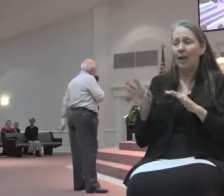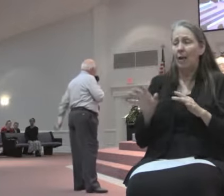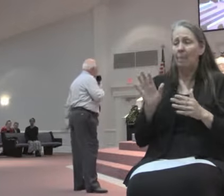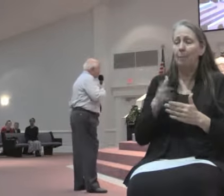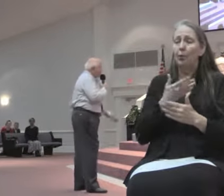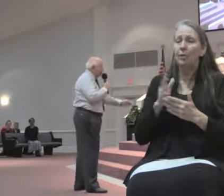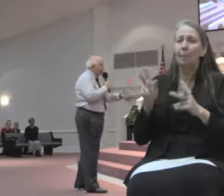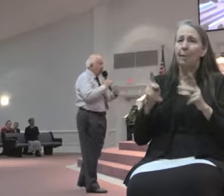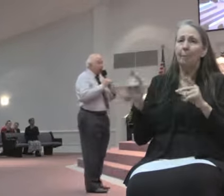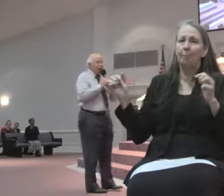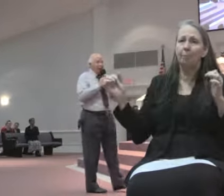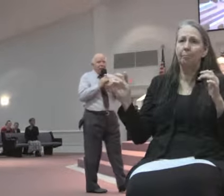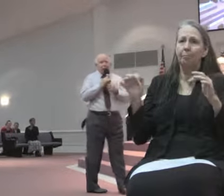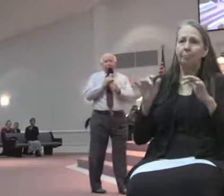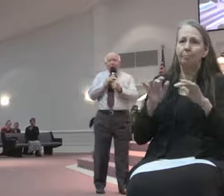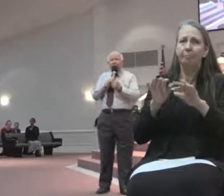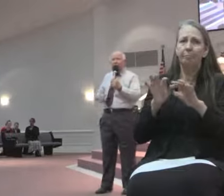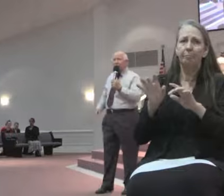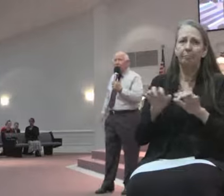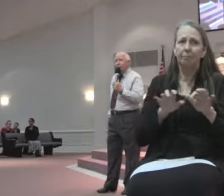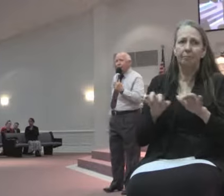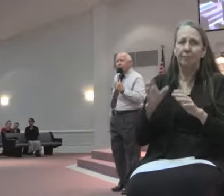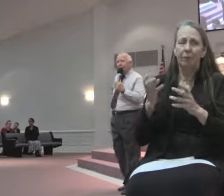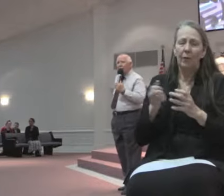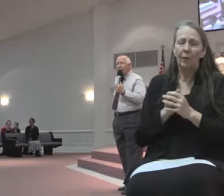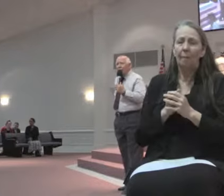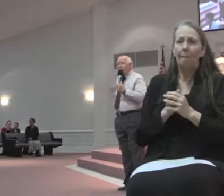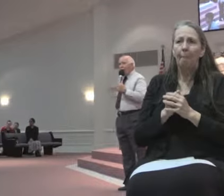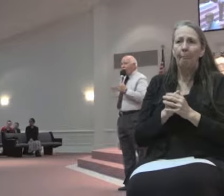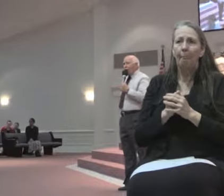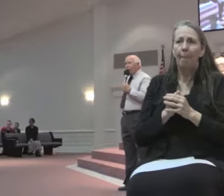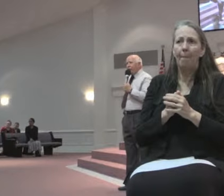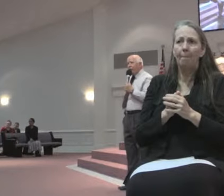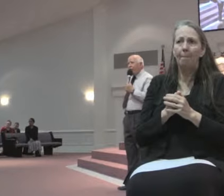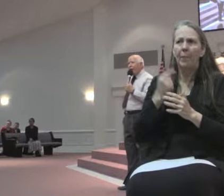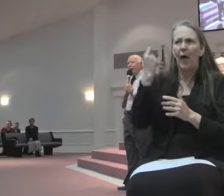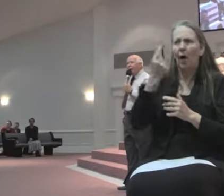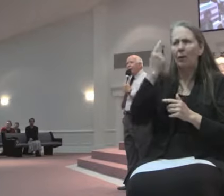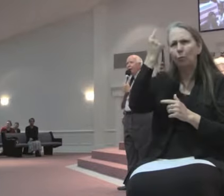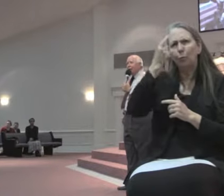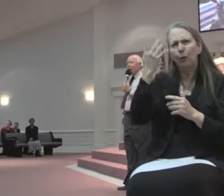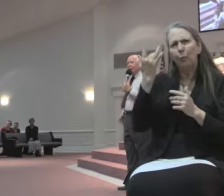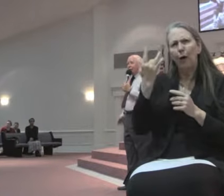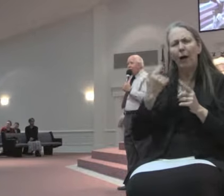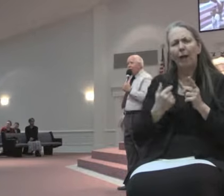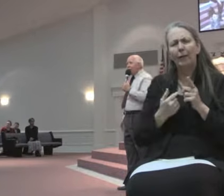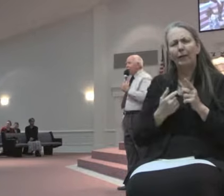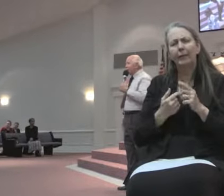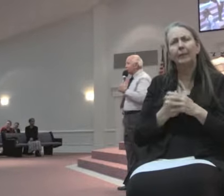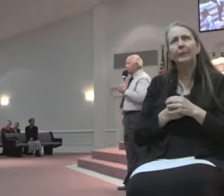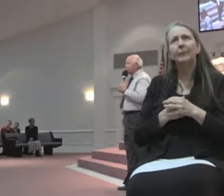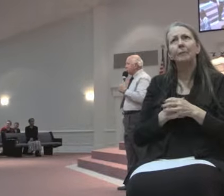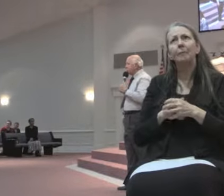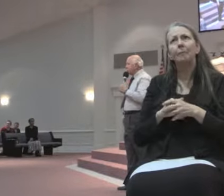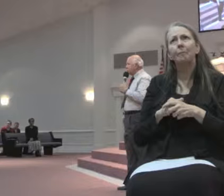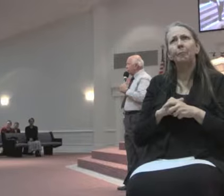the instruments, please. But I'm going to tell you this. I always wondered why God